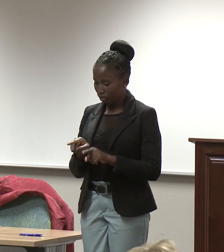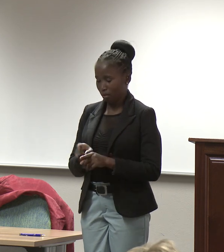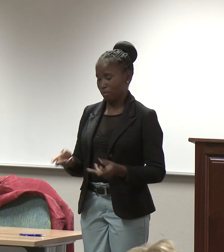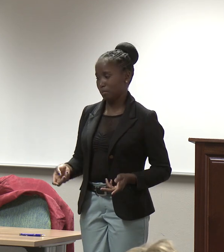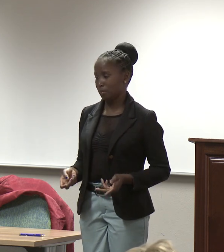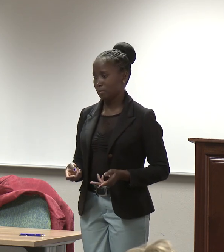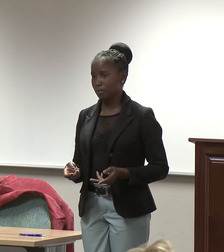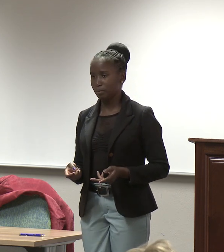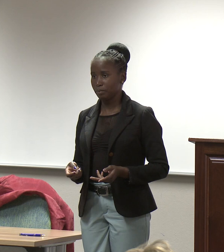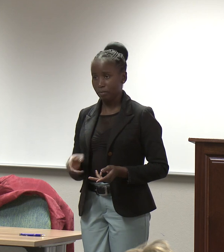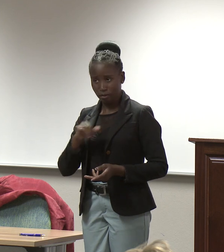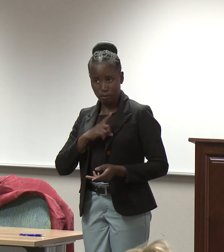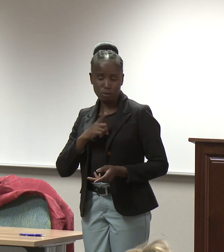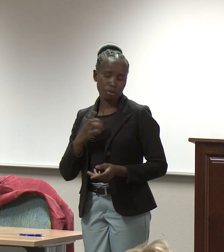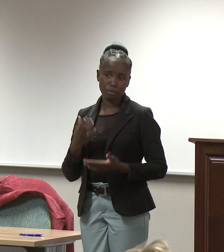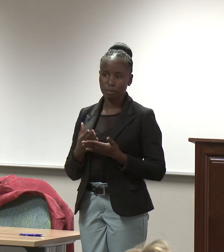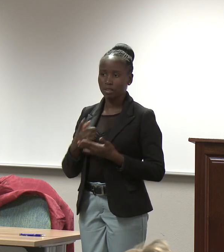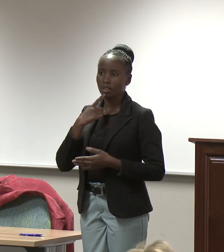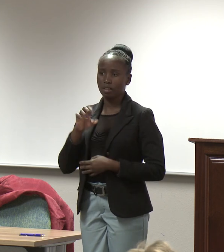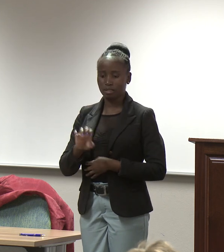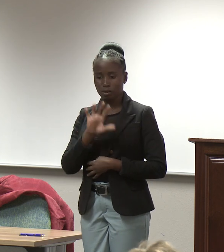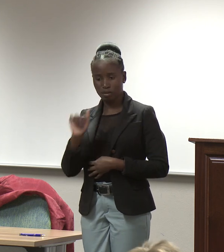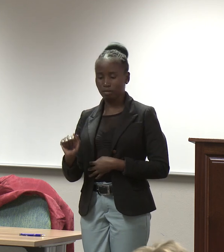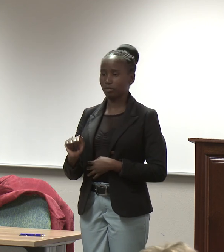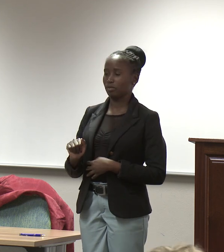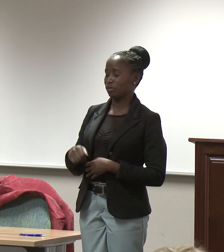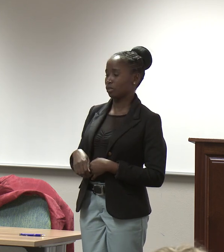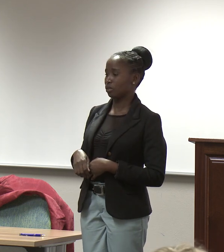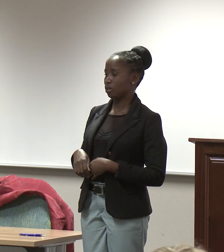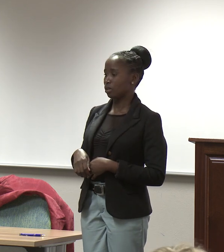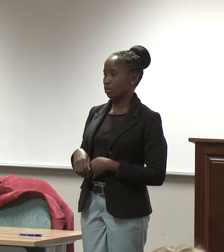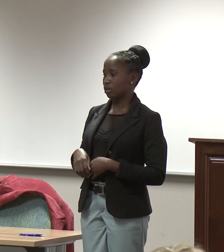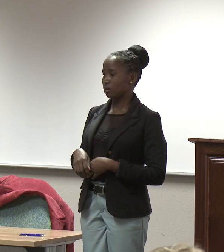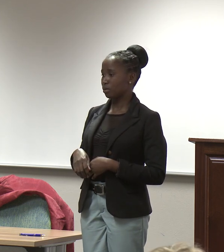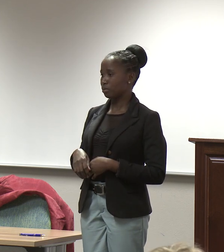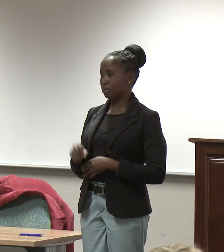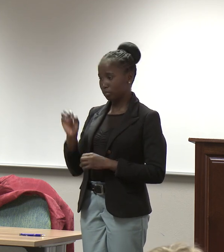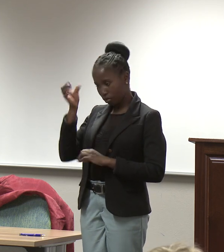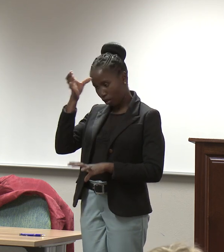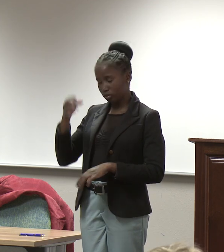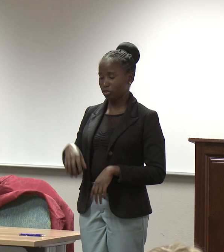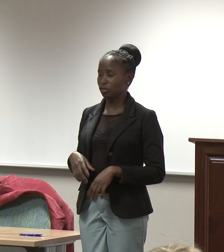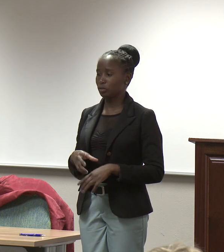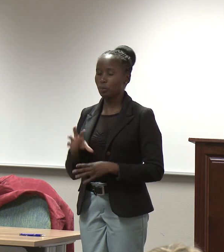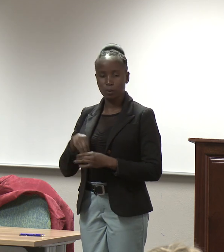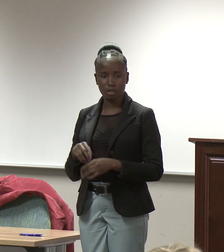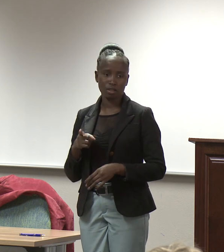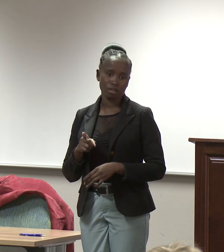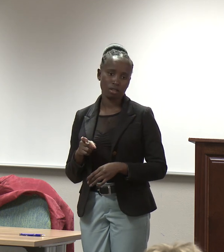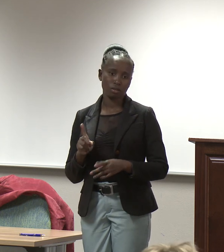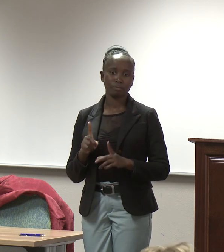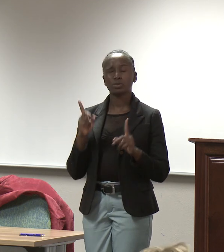him. Probably South Africa intelligence with some internal complicity.